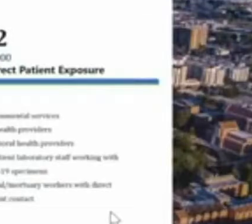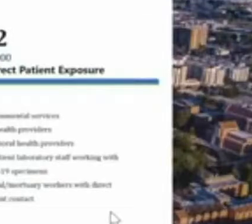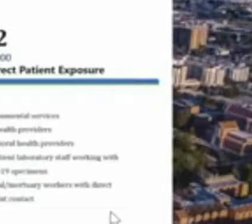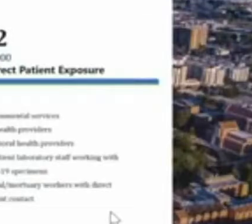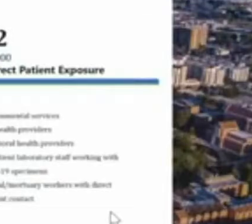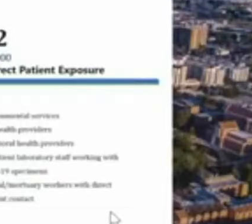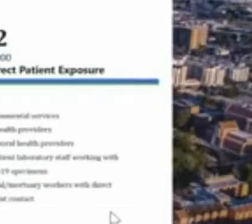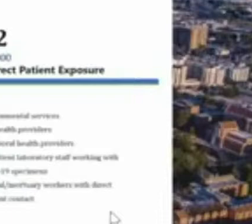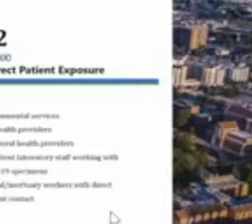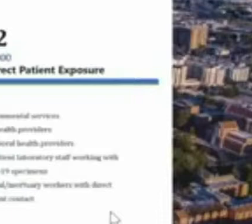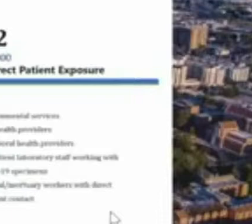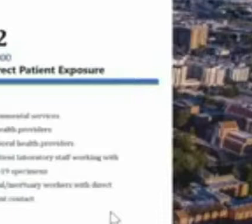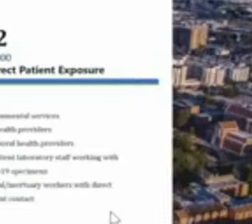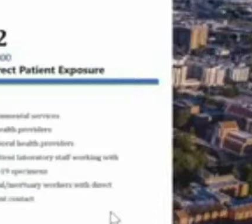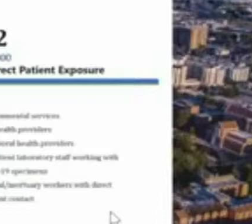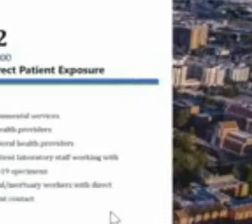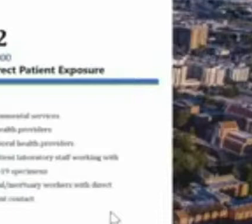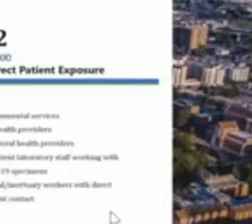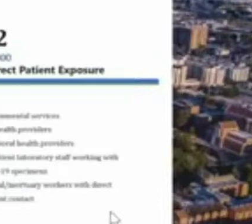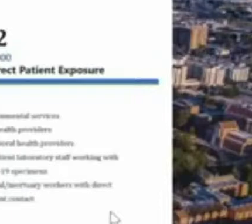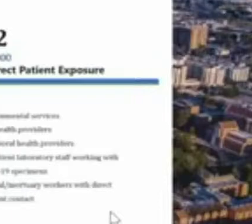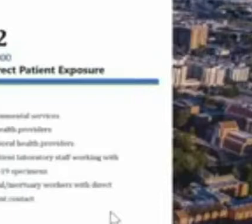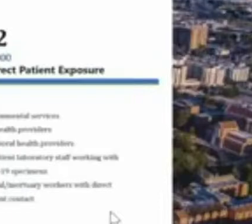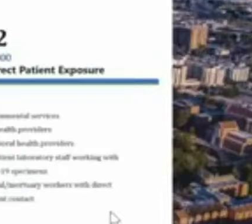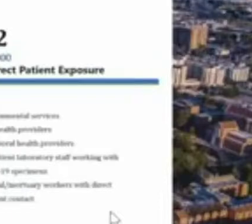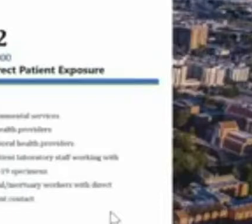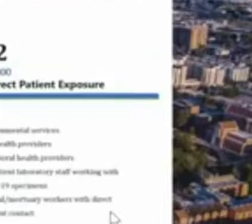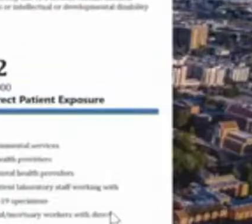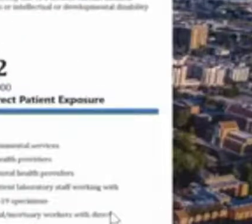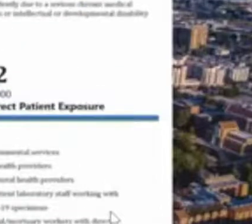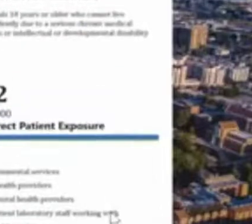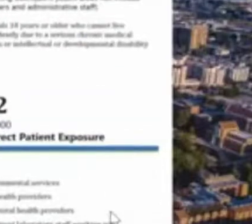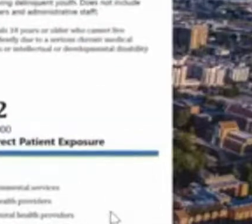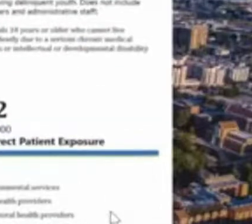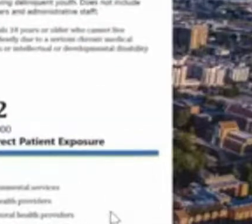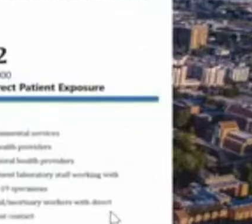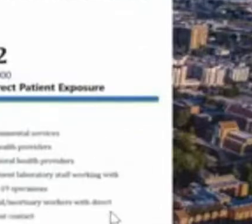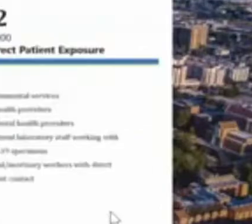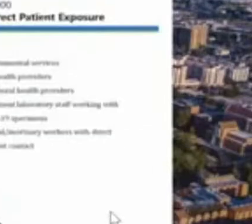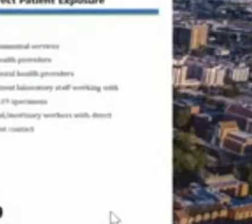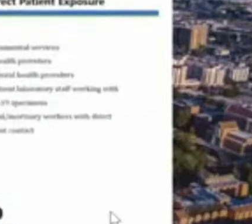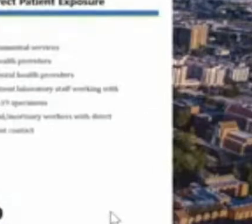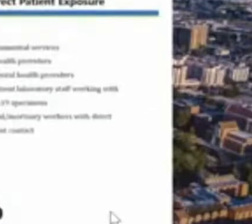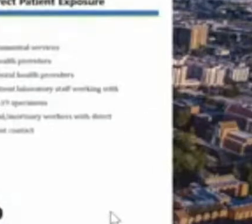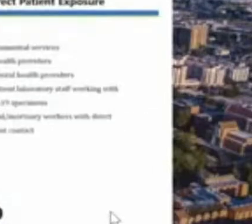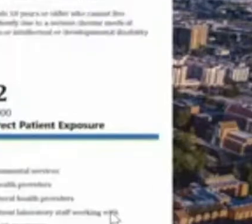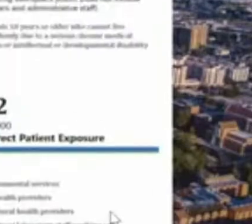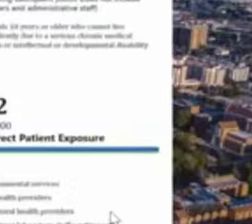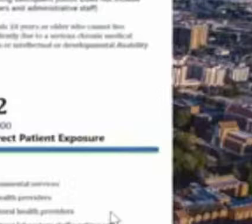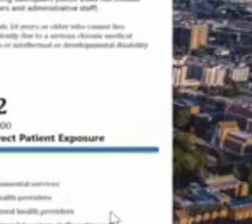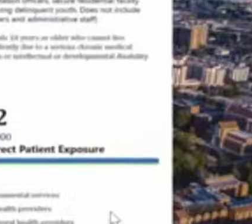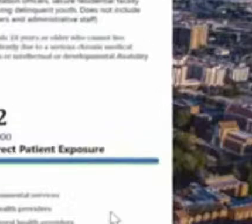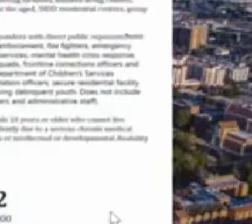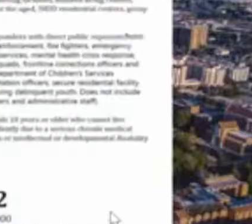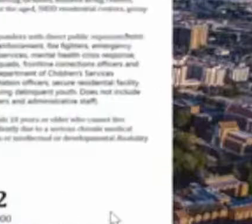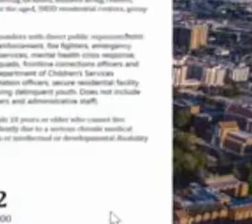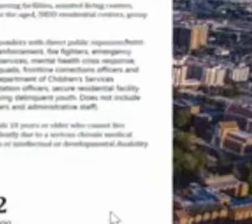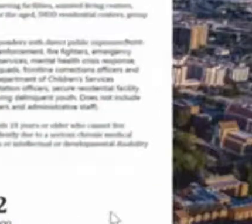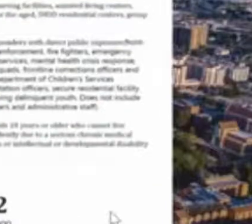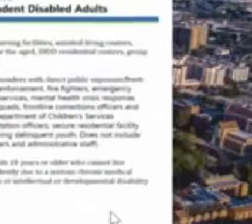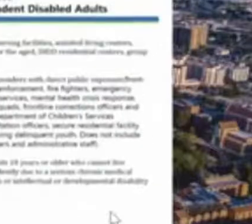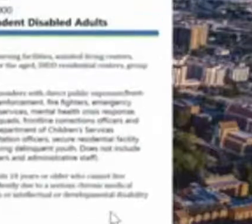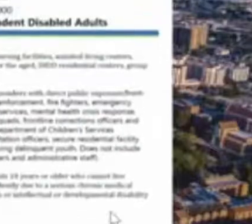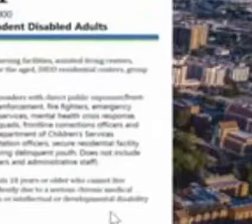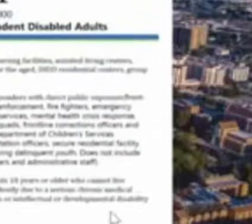on Tuesday, we will update the vaccination data on this webpage tomorrow, and will continue to make those updates